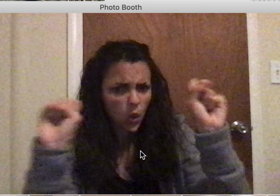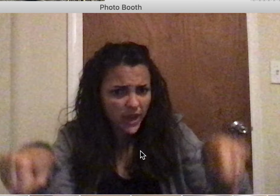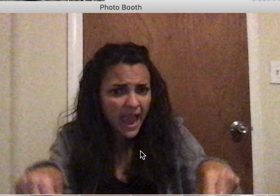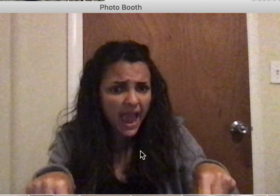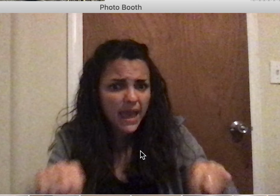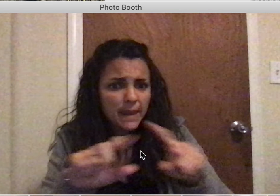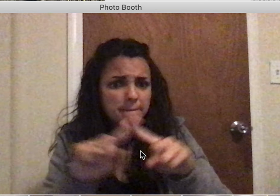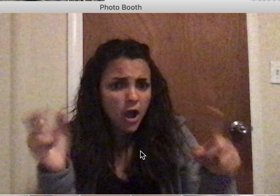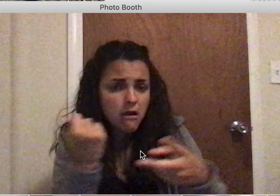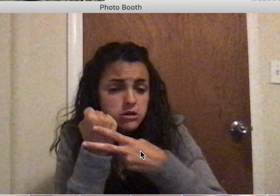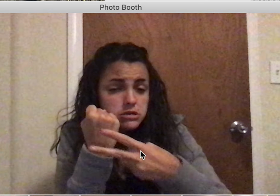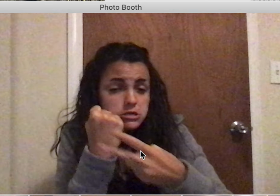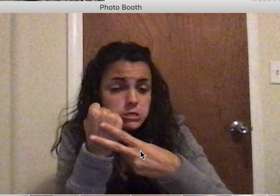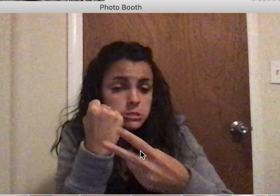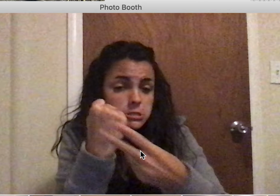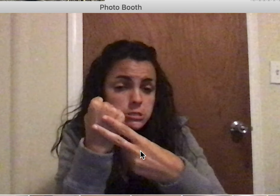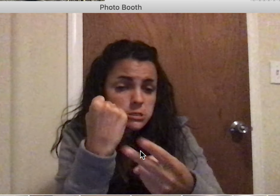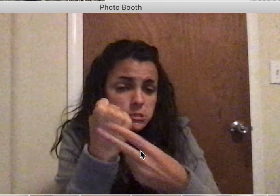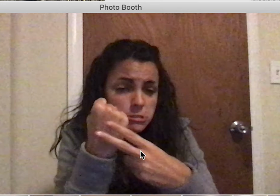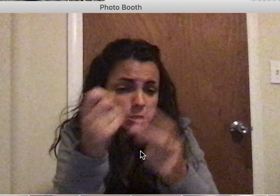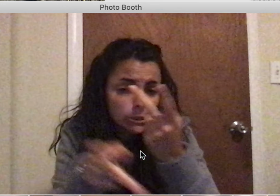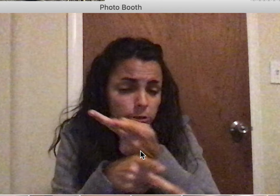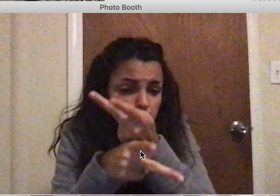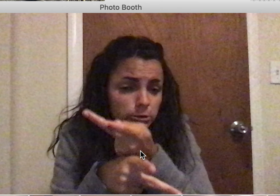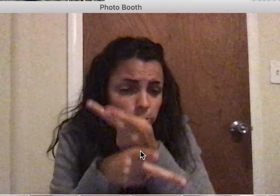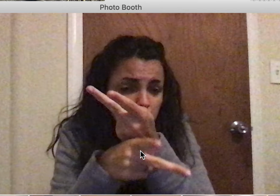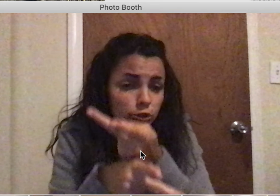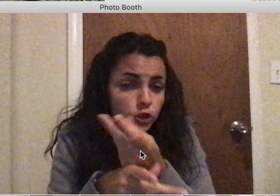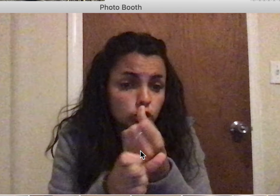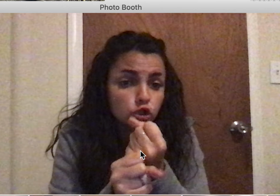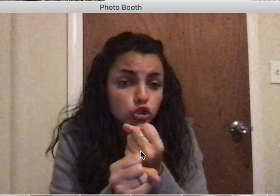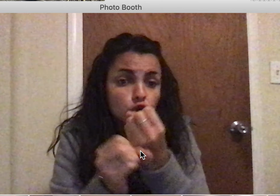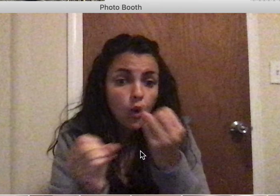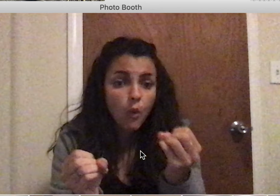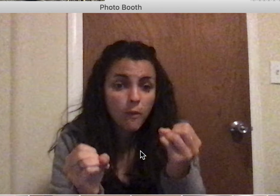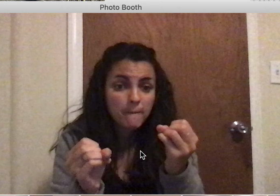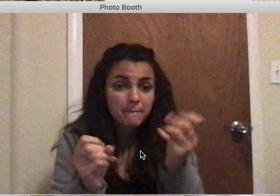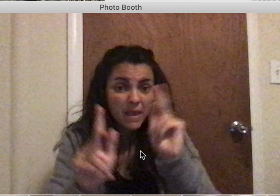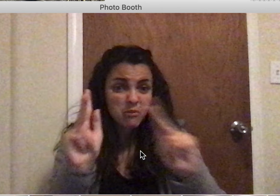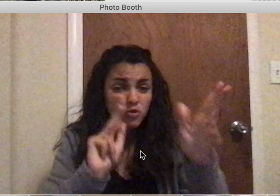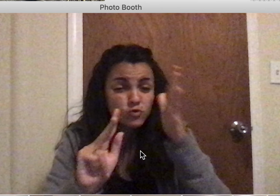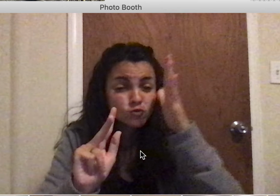that future generations will be able to use those resources.